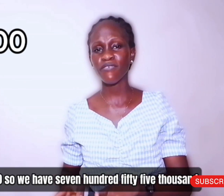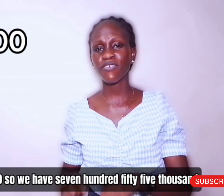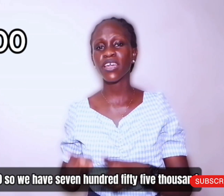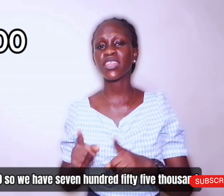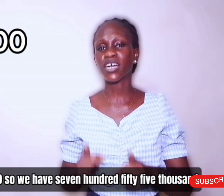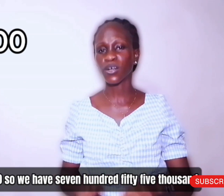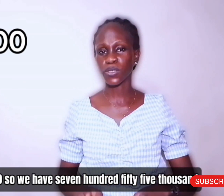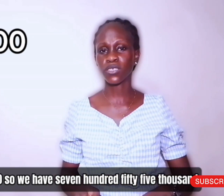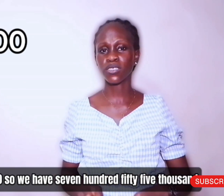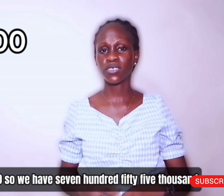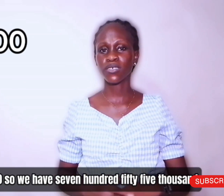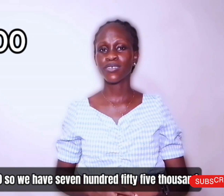755,000. So we have